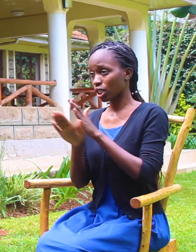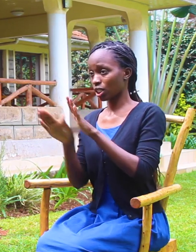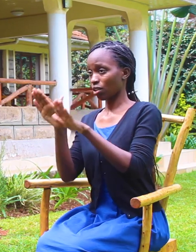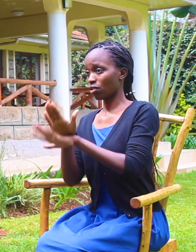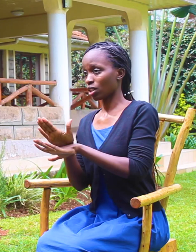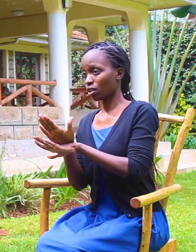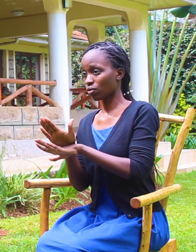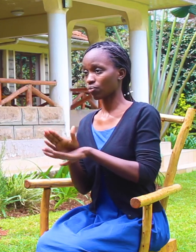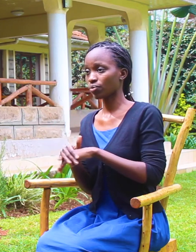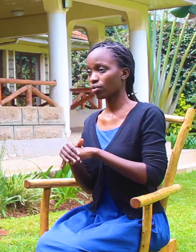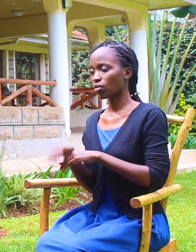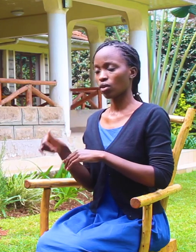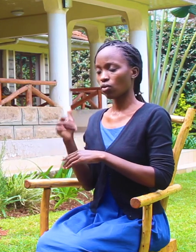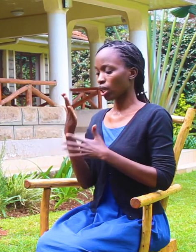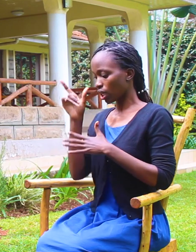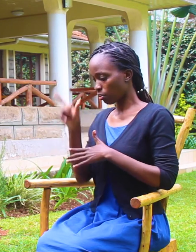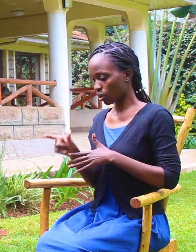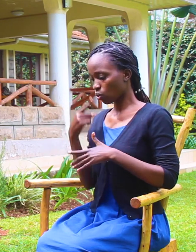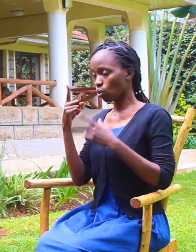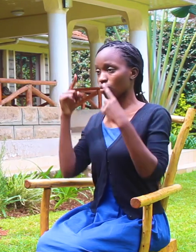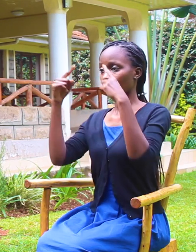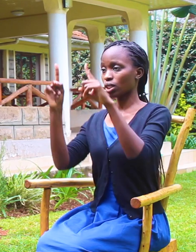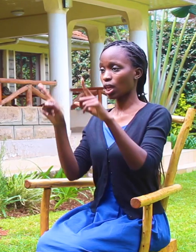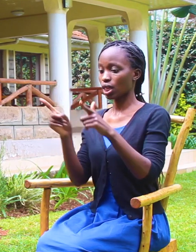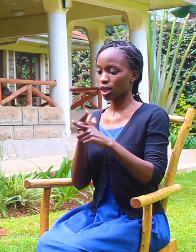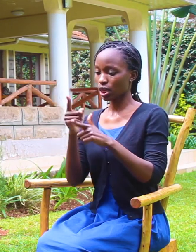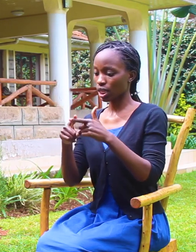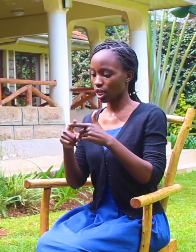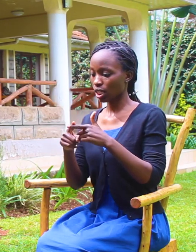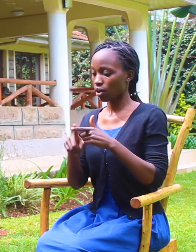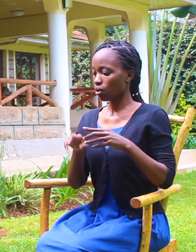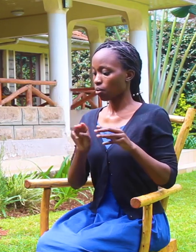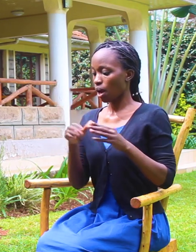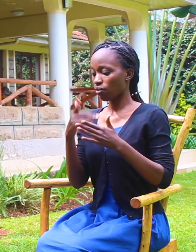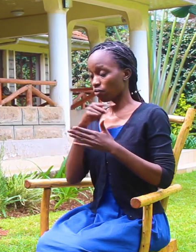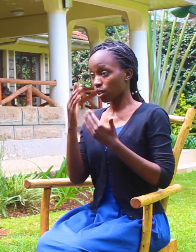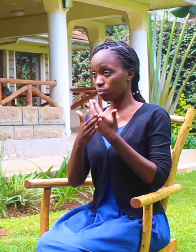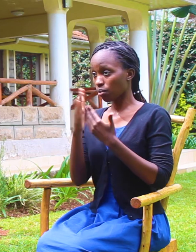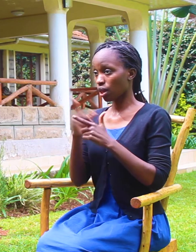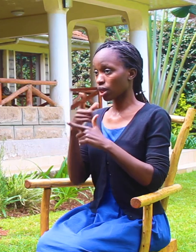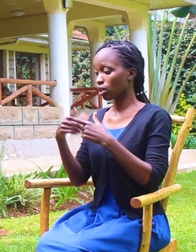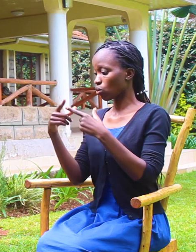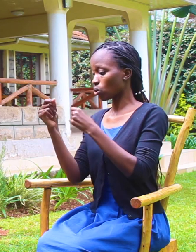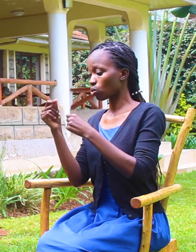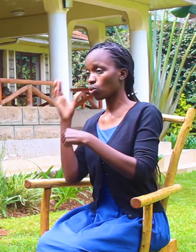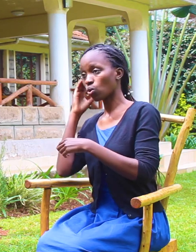for whoever wants to advance. Then after that, we took her to college. She did a diploma in